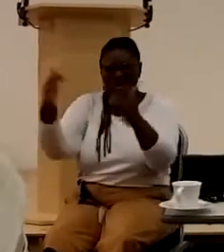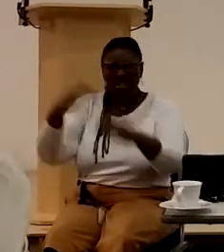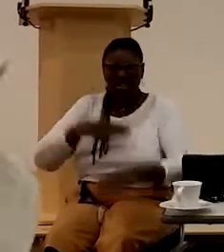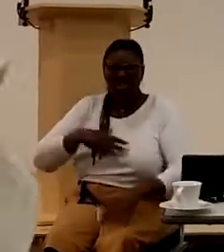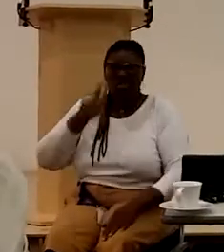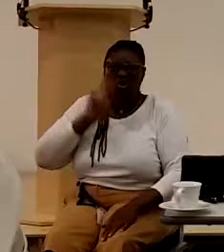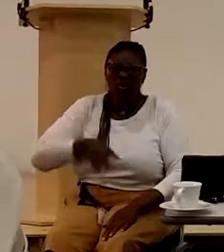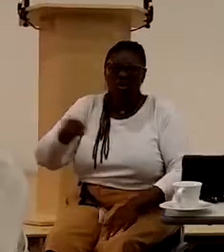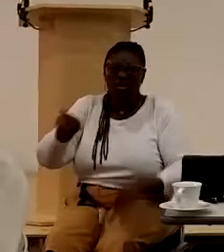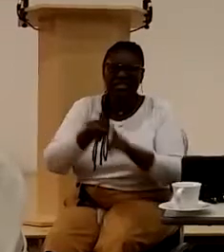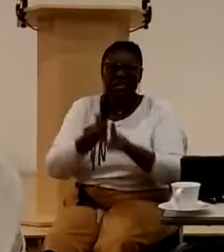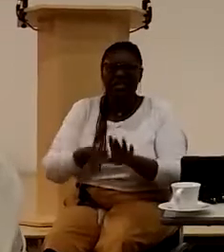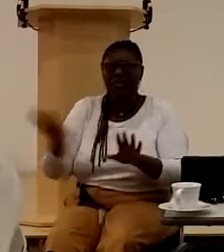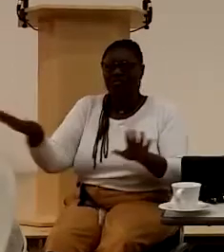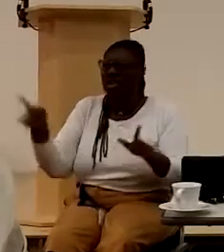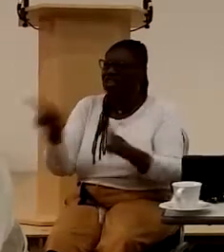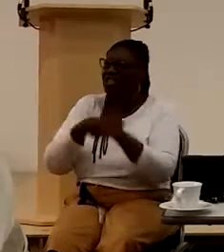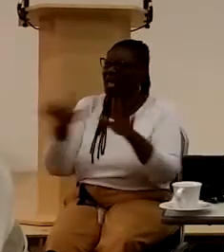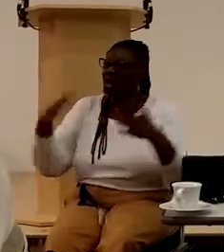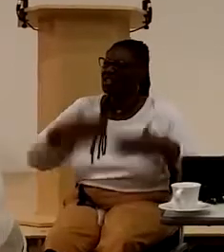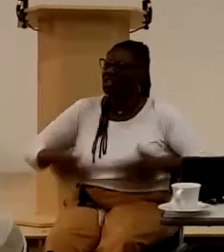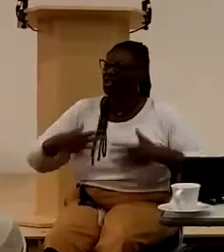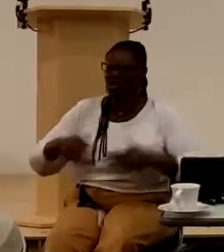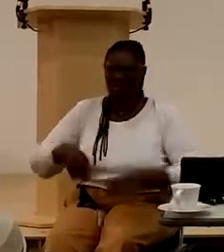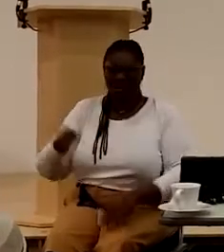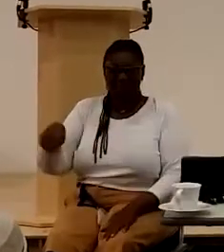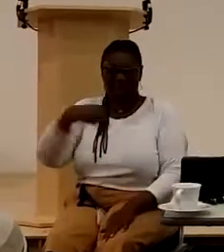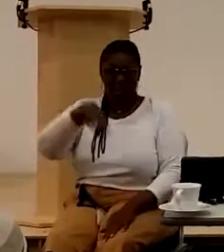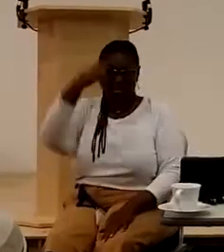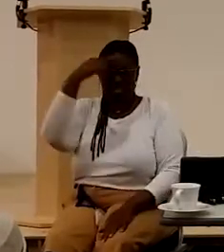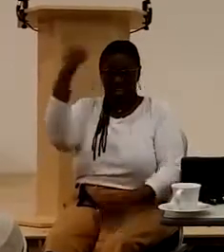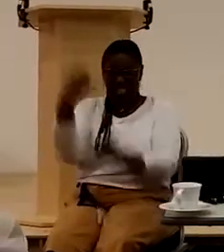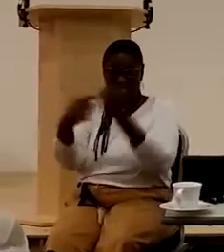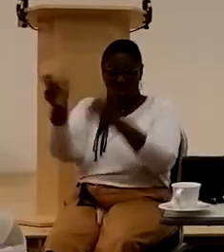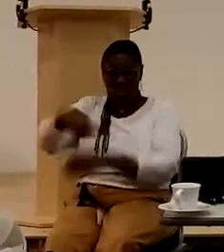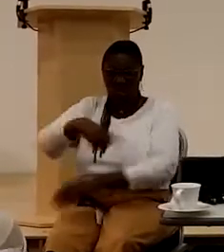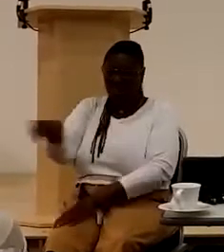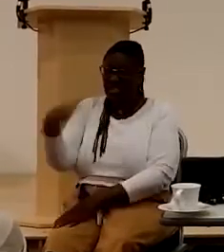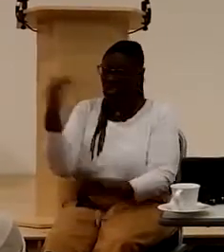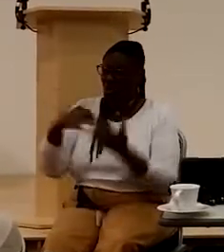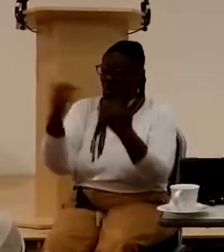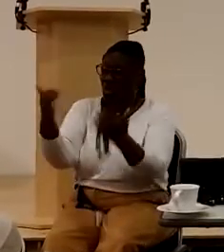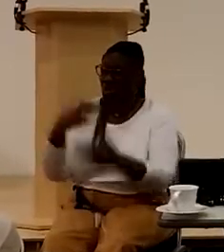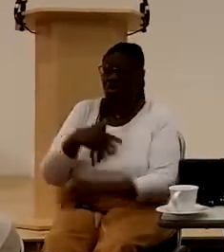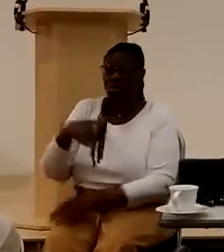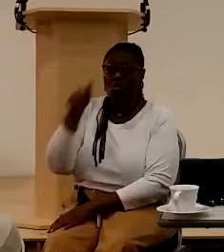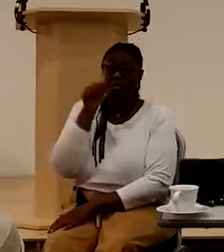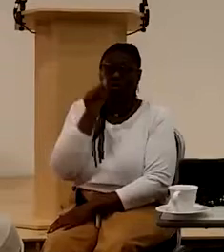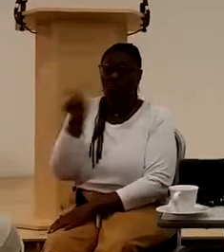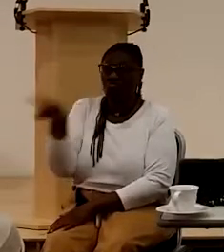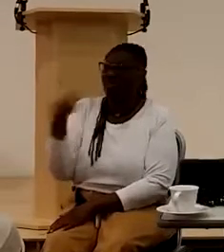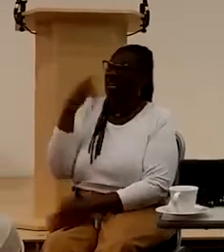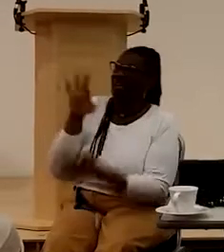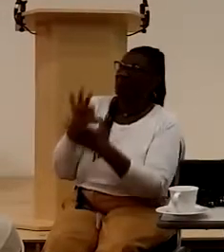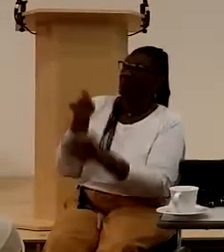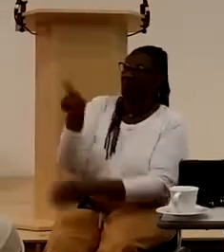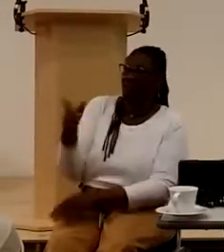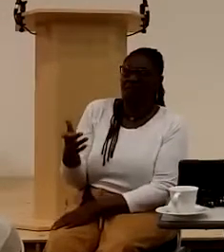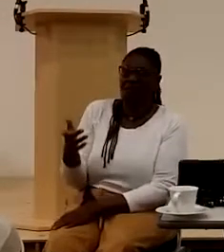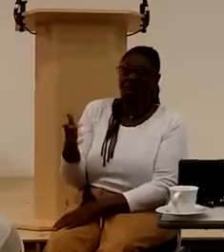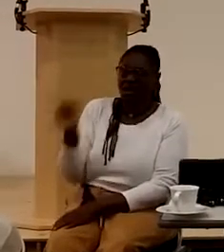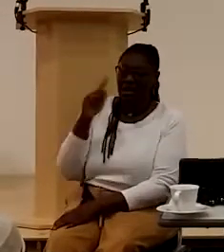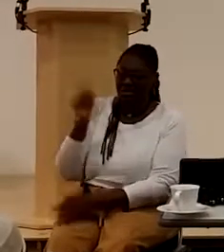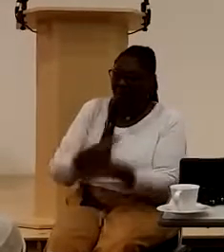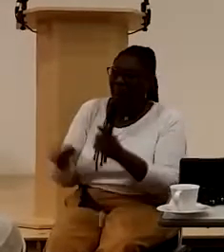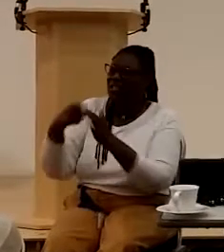of yellow Save the ILF t-shirts, and yet I don't think a single person in the audience was an ILF recipient. In